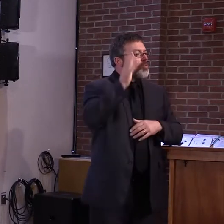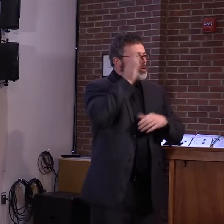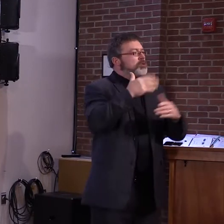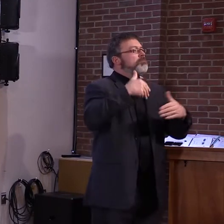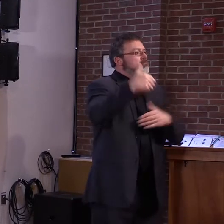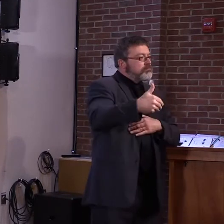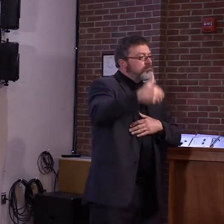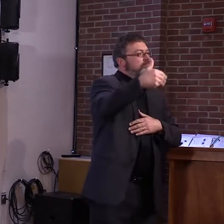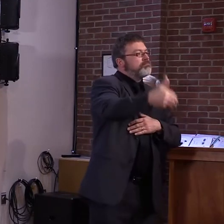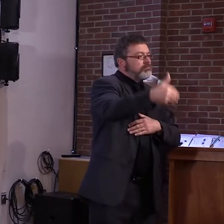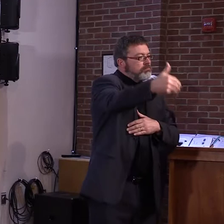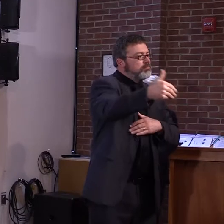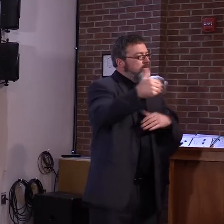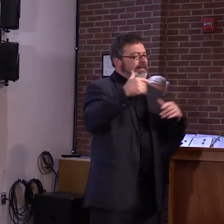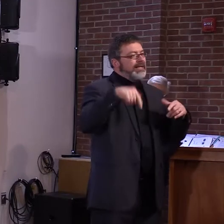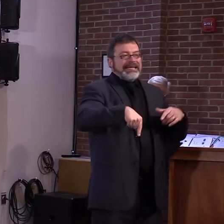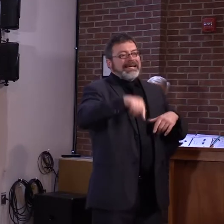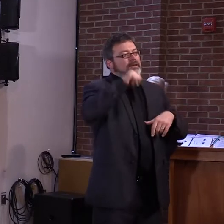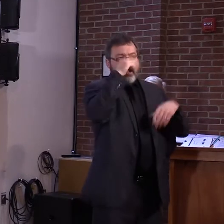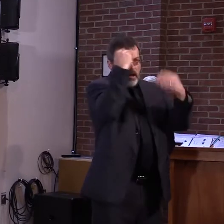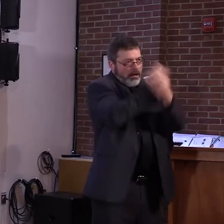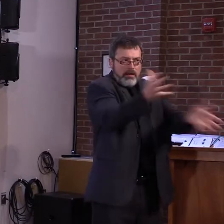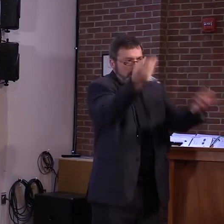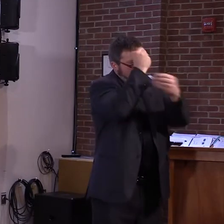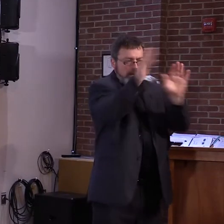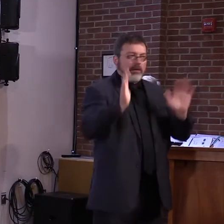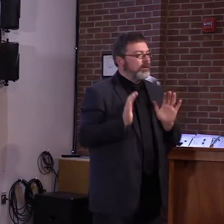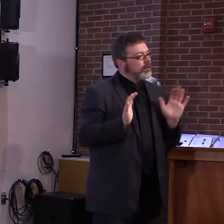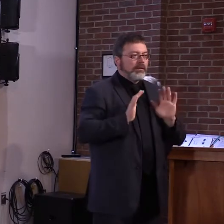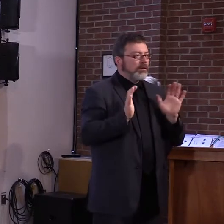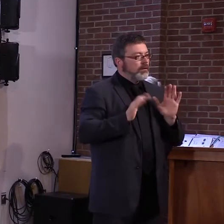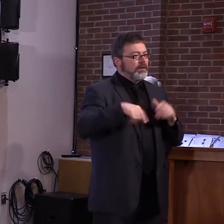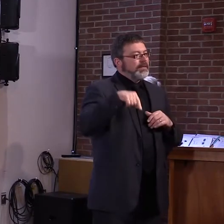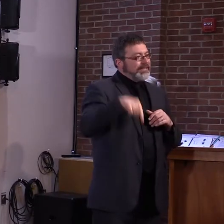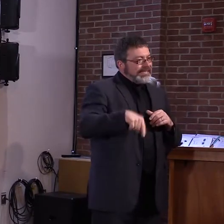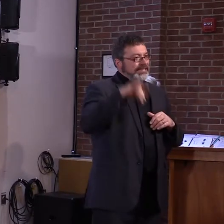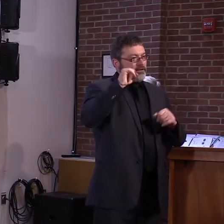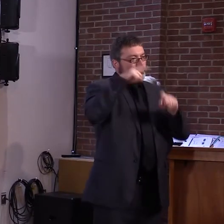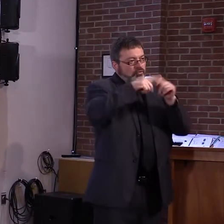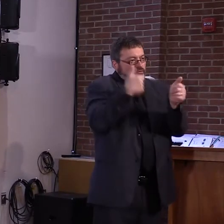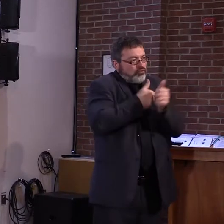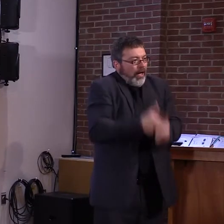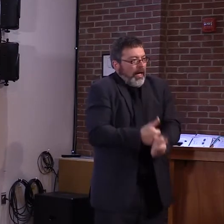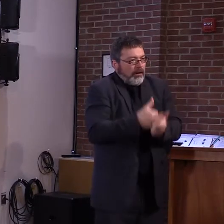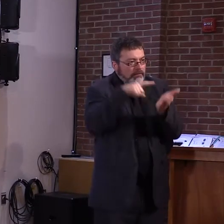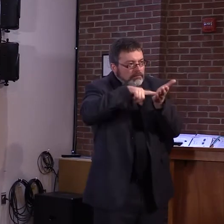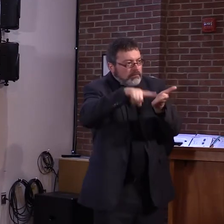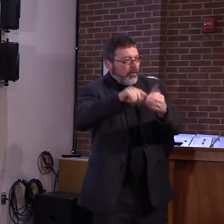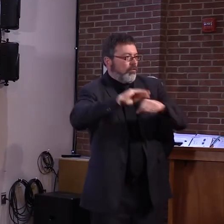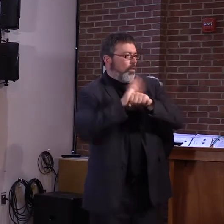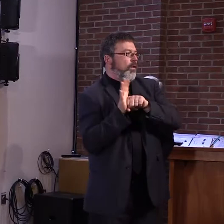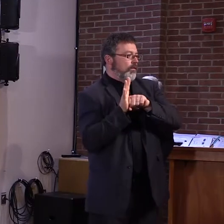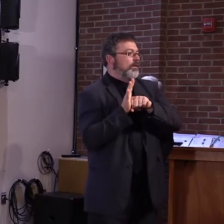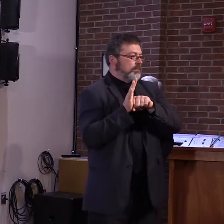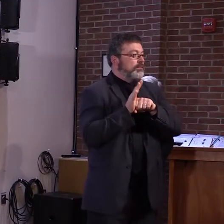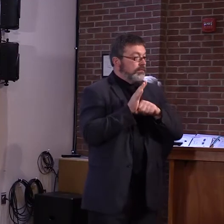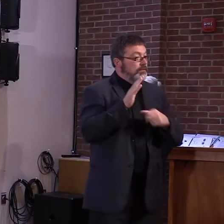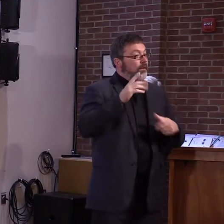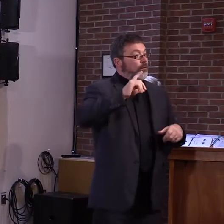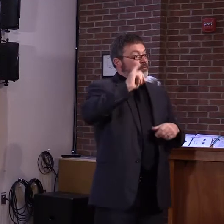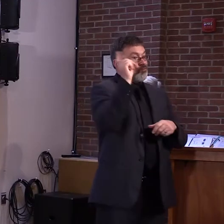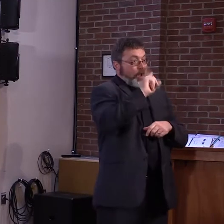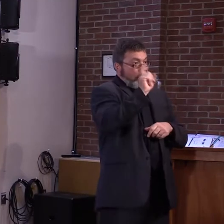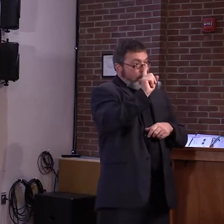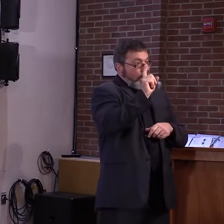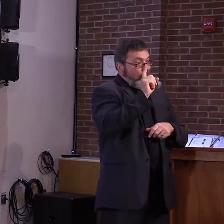system. A contact tracer determines the epidemiological facts, things like when a person was actually contagious, and